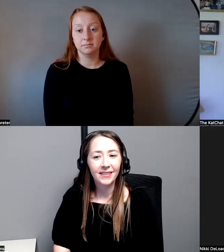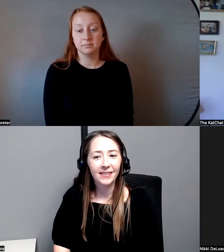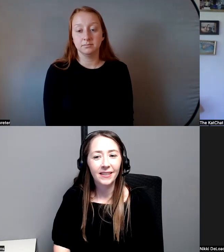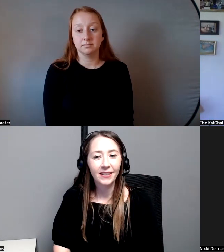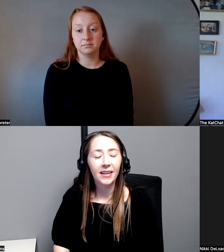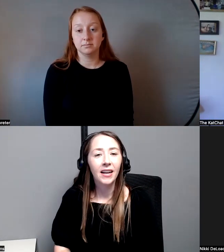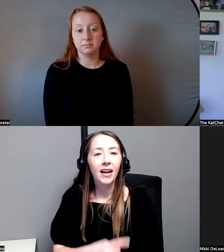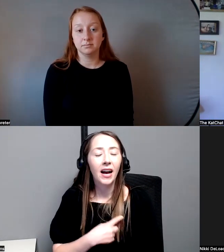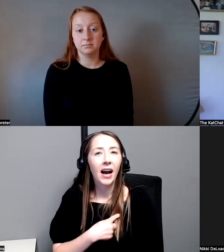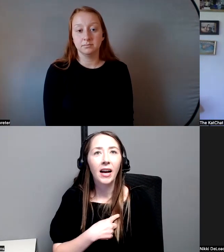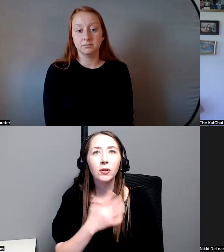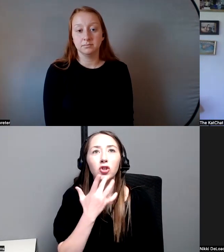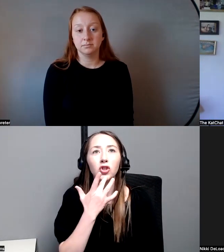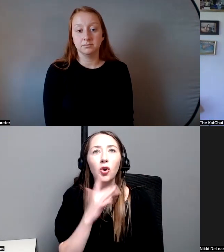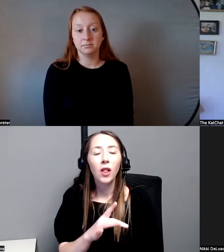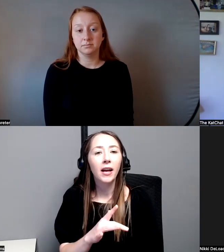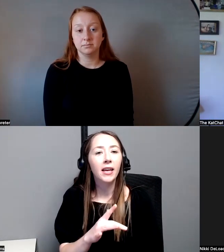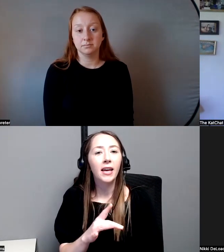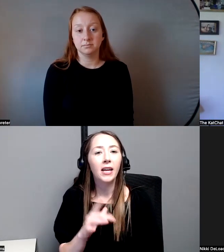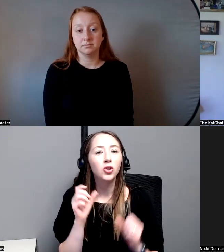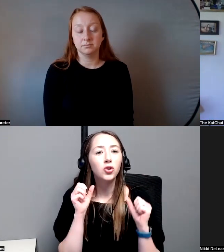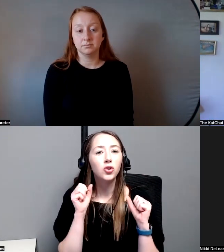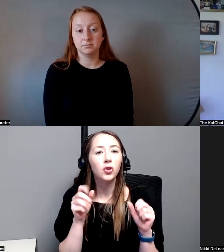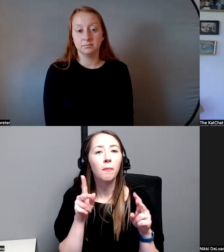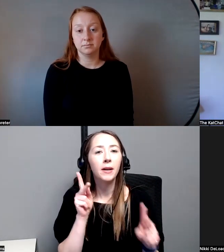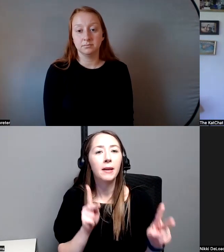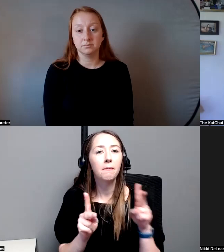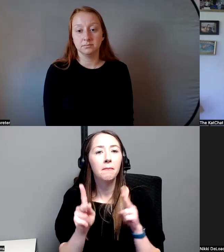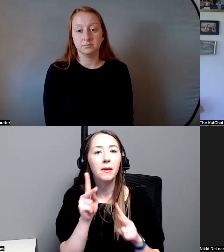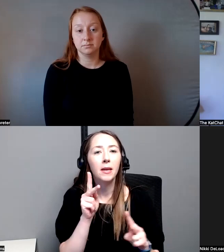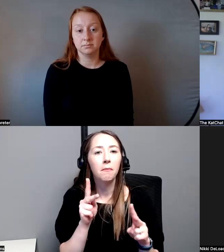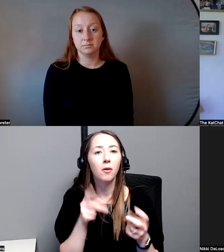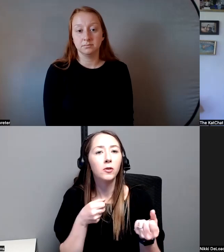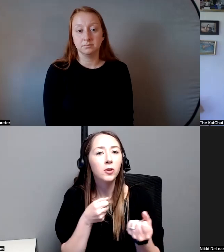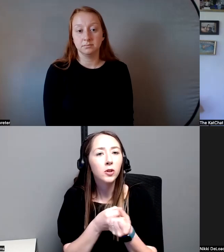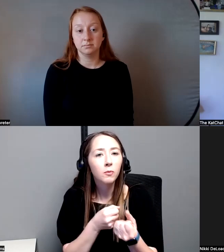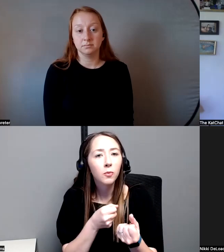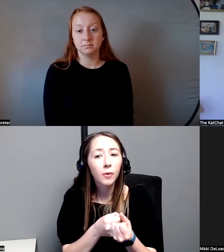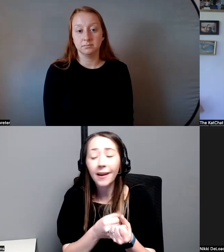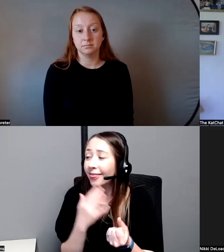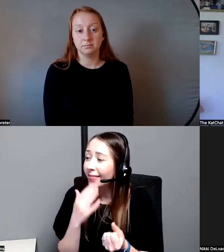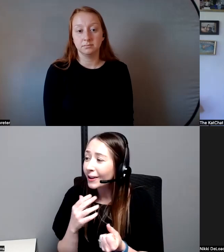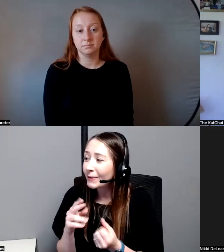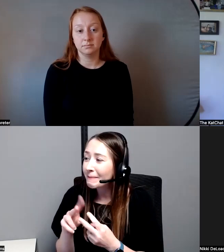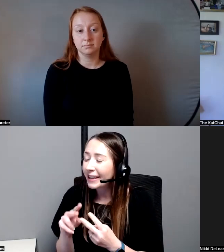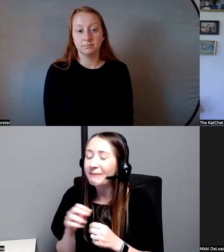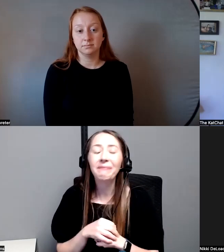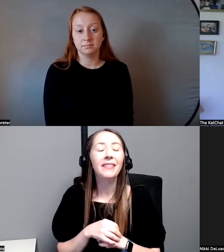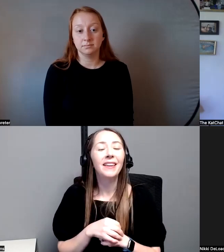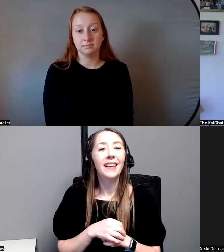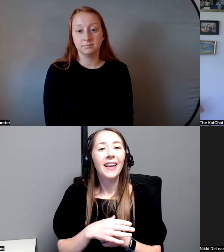I was so lucky because I was surrounded by just the best people. Thank you, buddy. I had